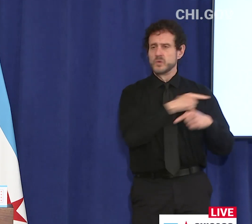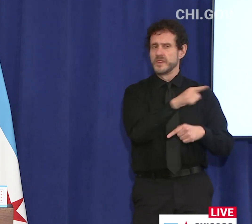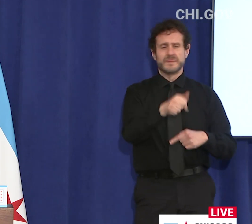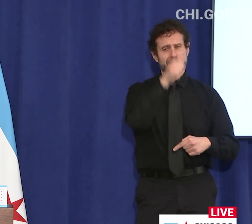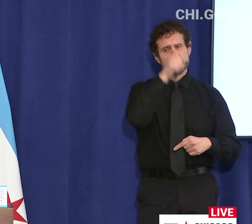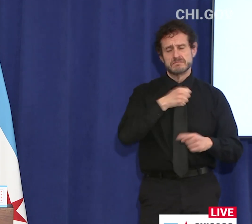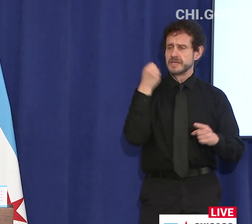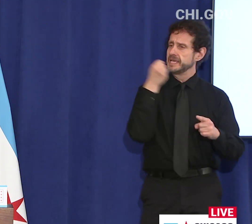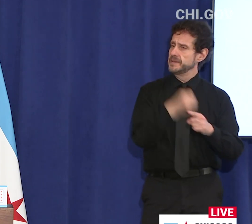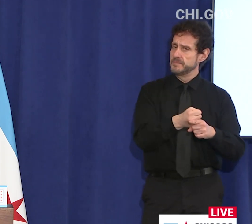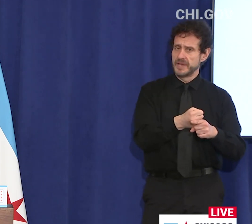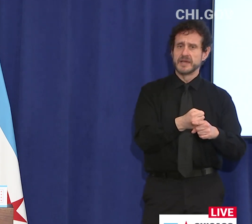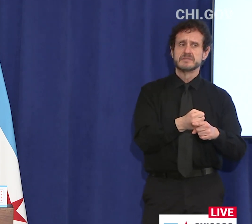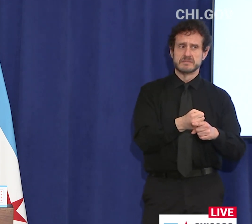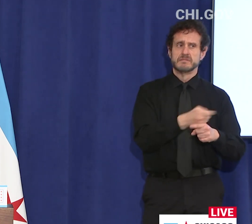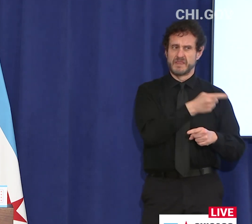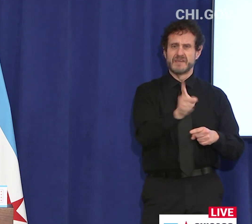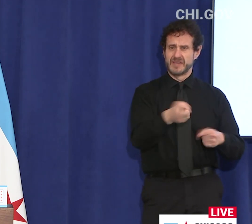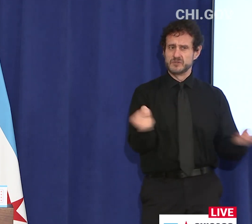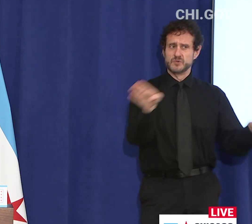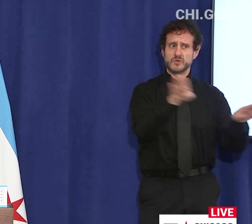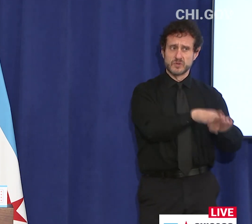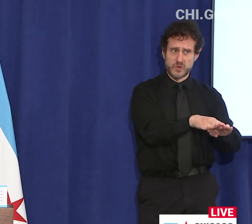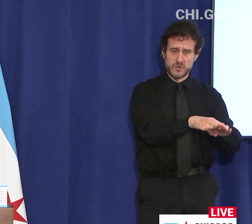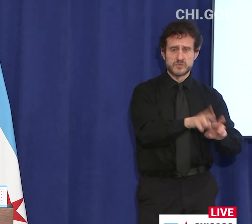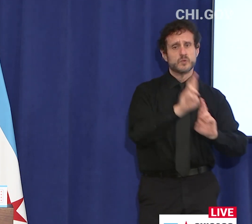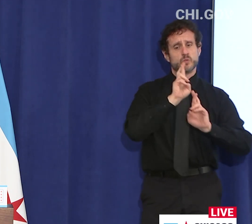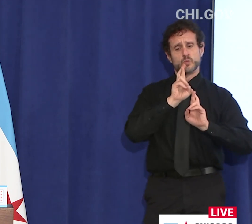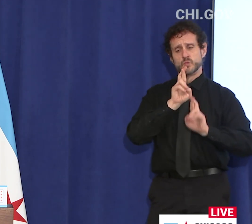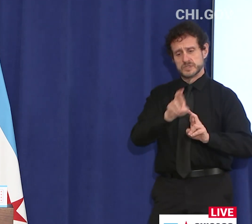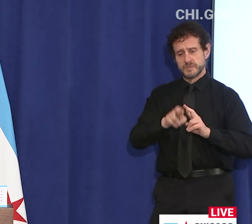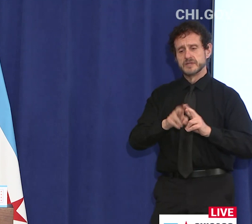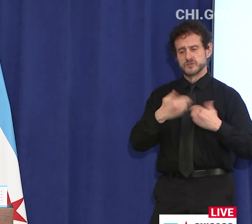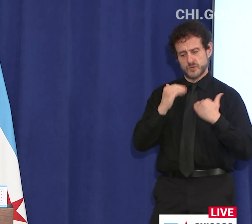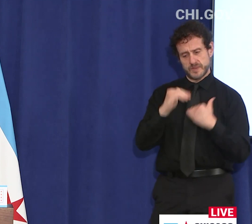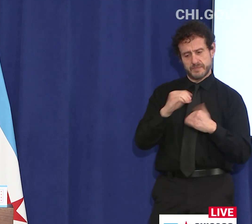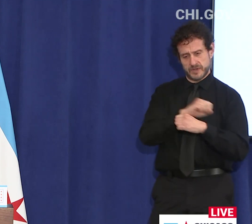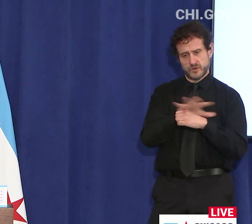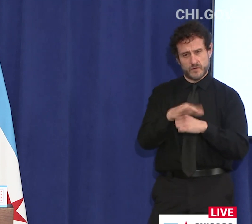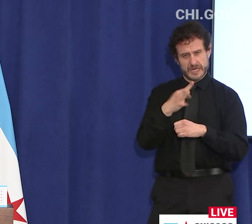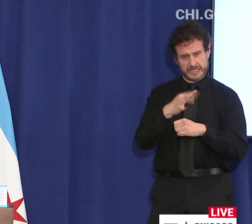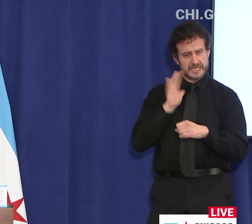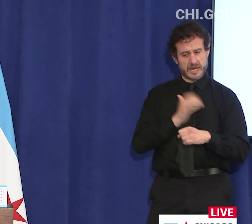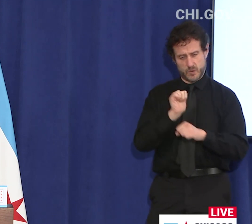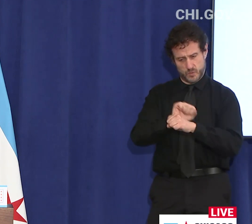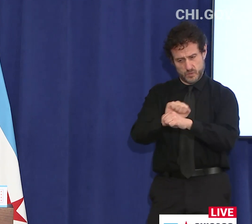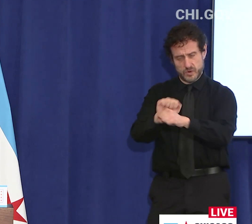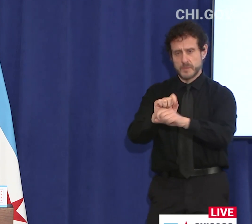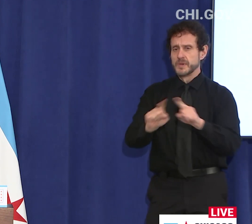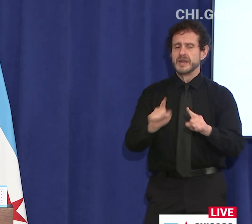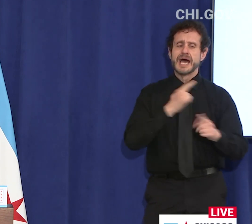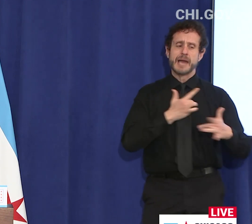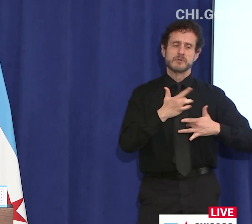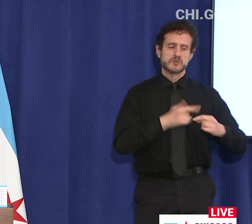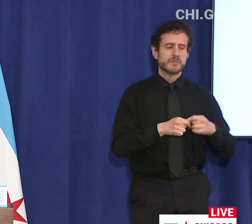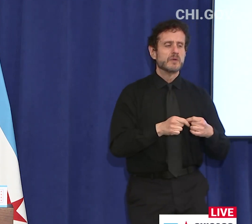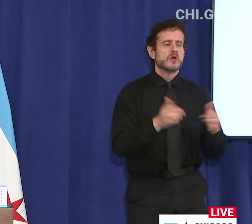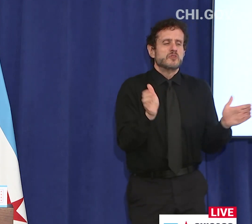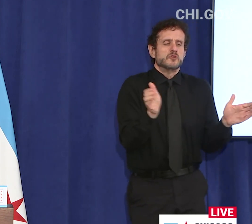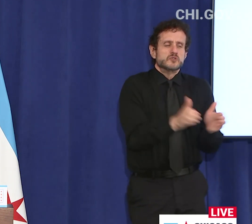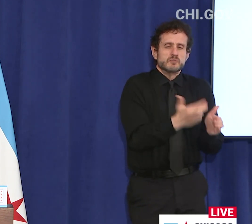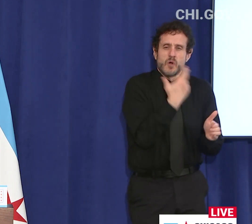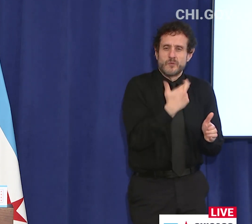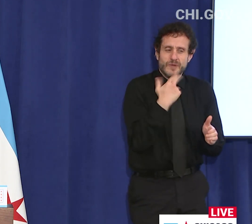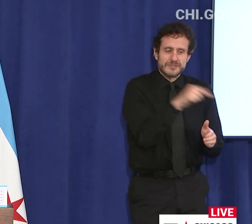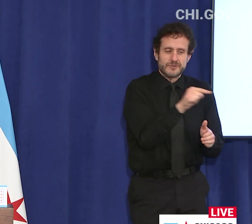the closure in response to our efforts to contain COVID-19. But what I really worried about is those small neighborhood